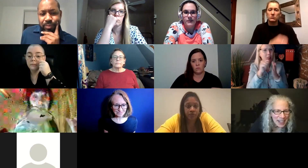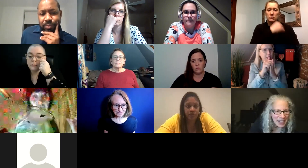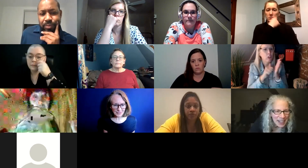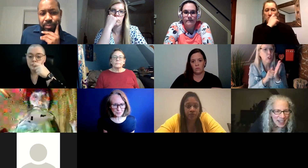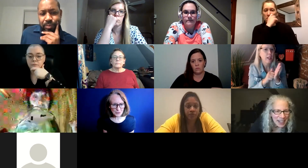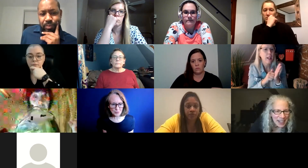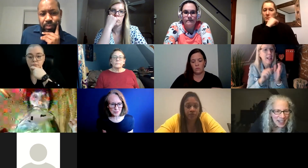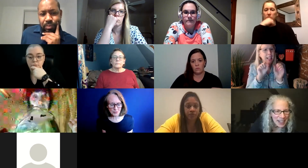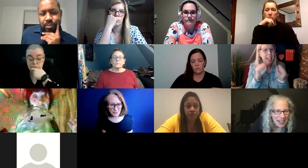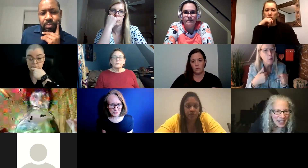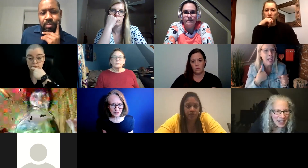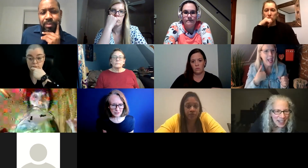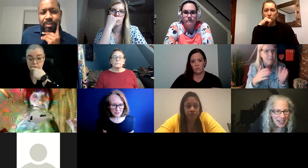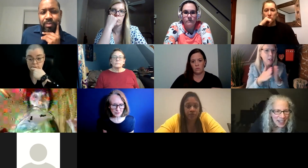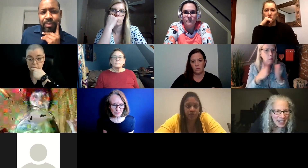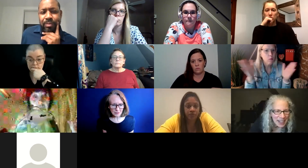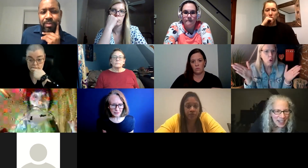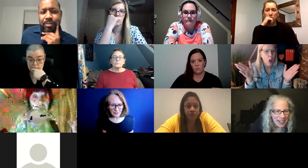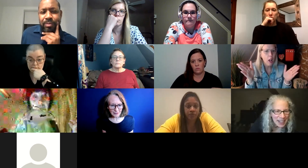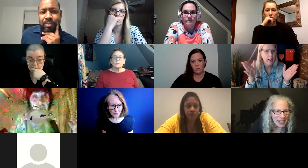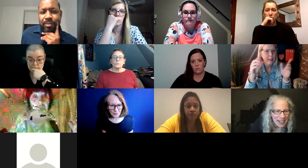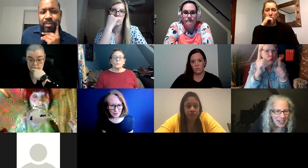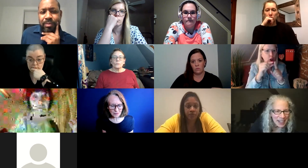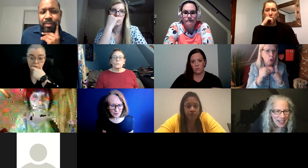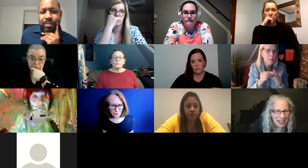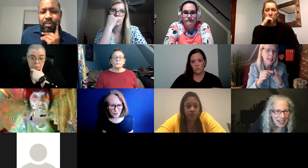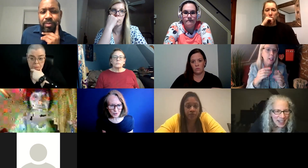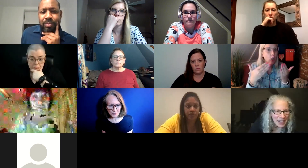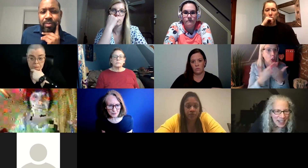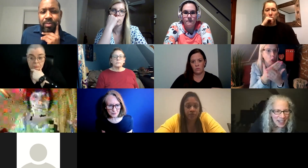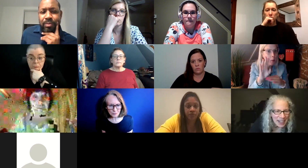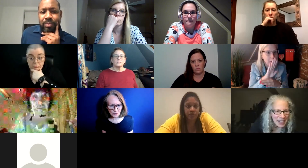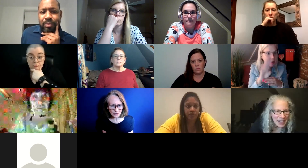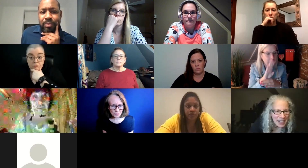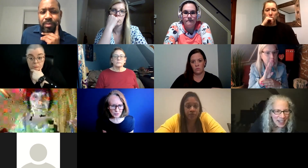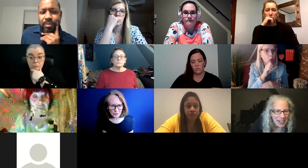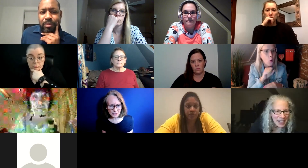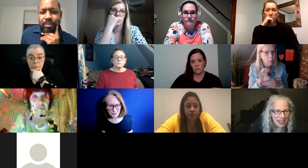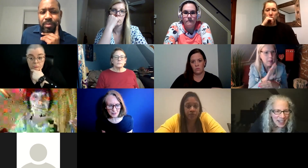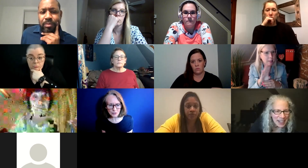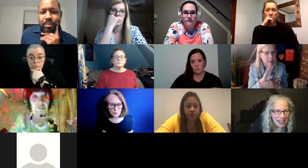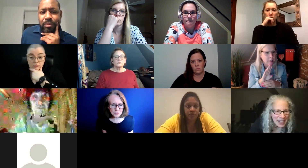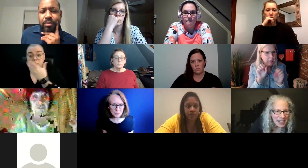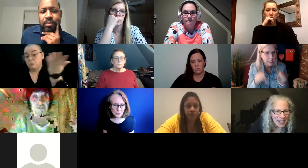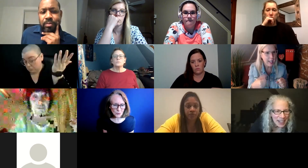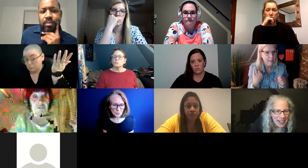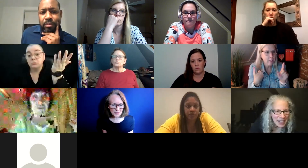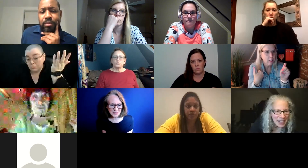I'm assuming for the agenda, can we have some broad terminology like new business, old business?